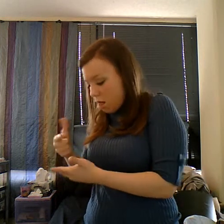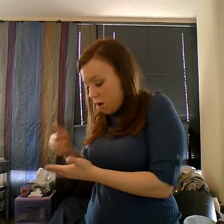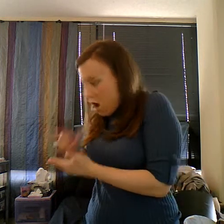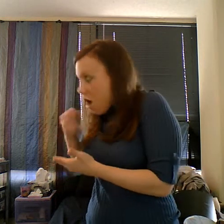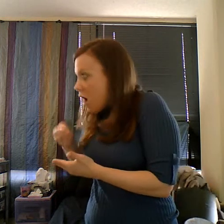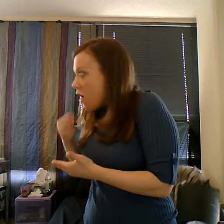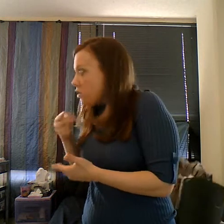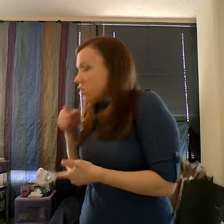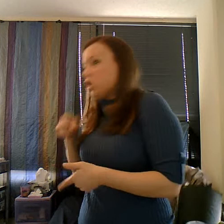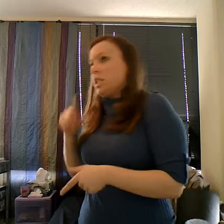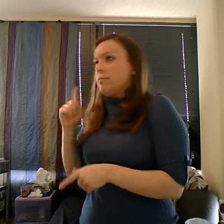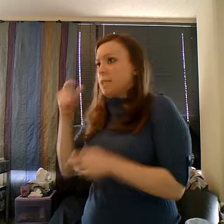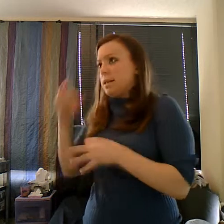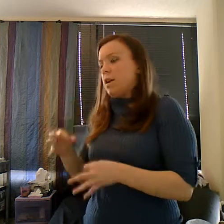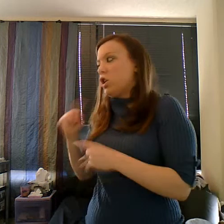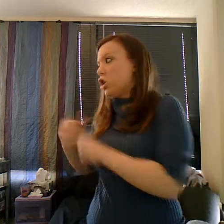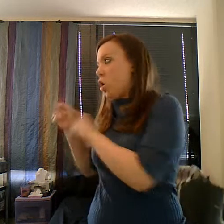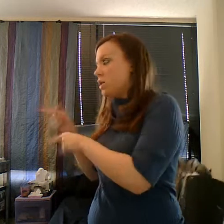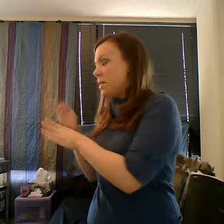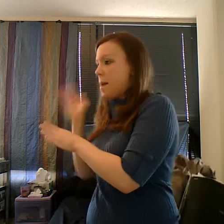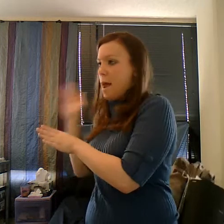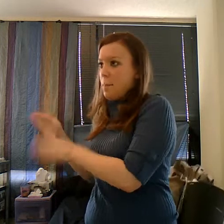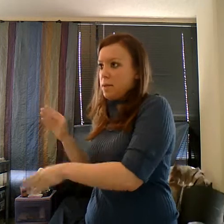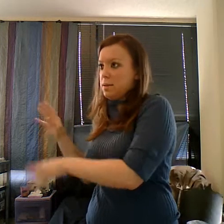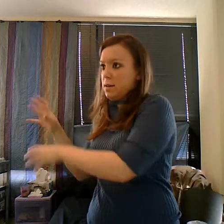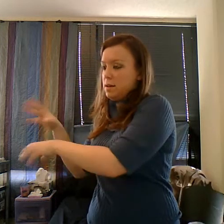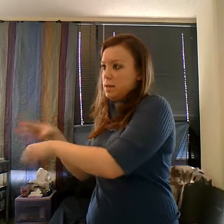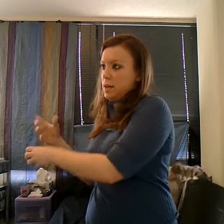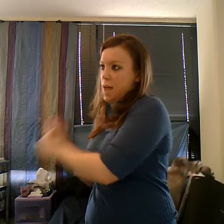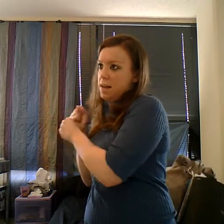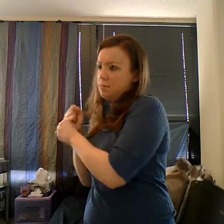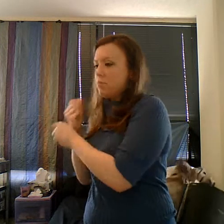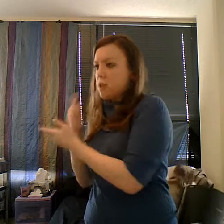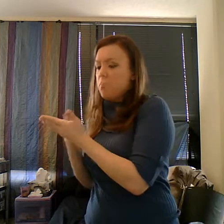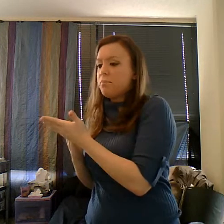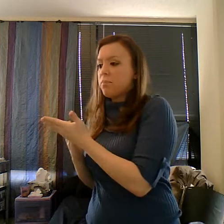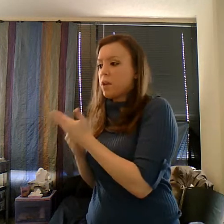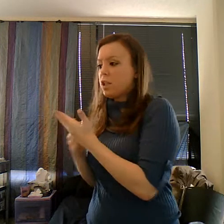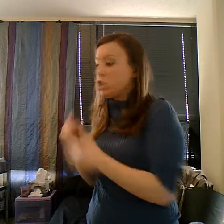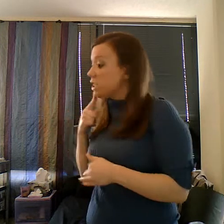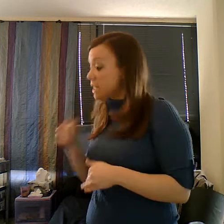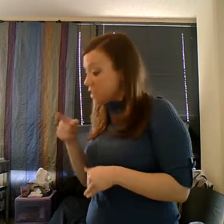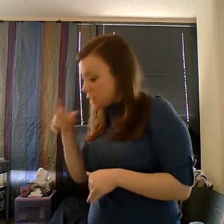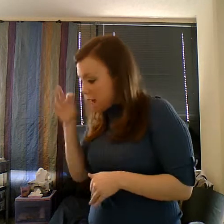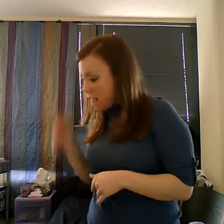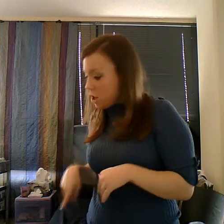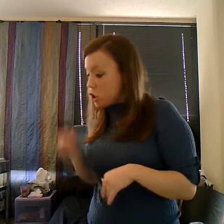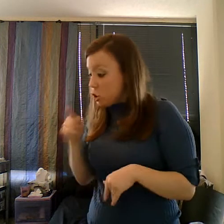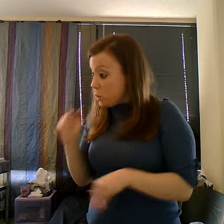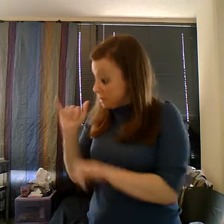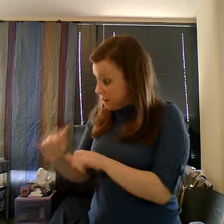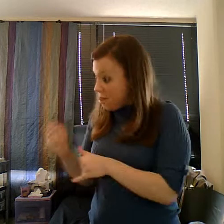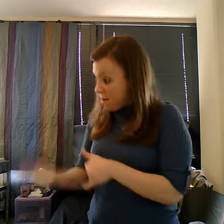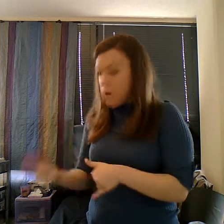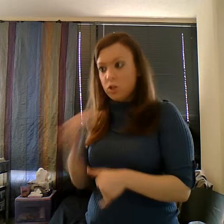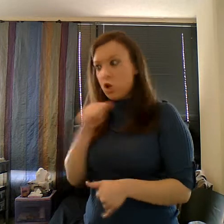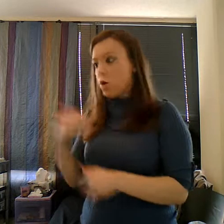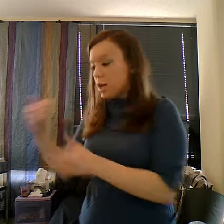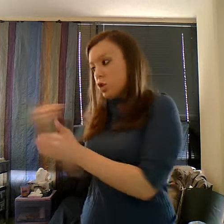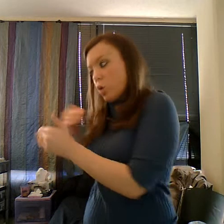smells so good. And he thought, she'll never be able to tell. So she went, and he took a little lick. So